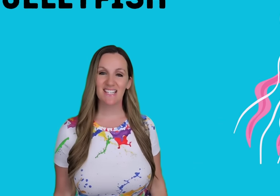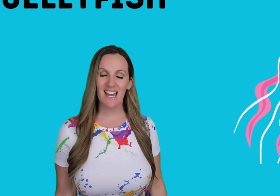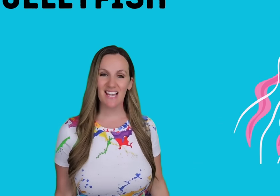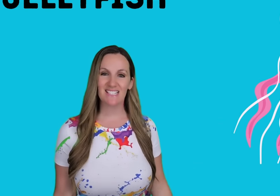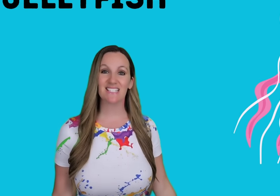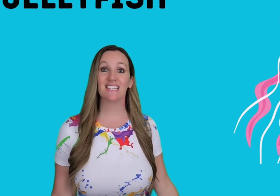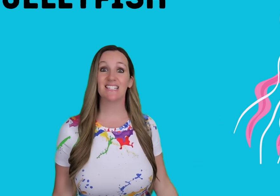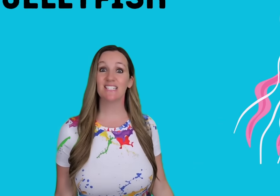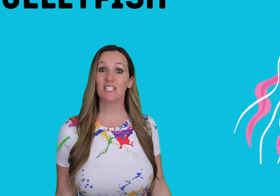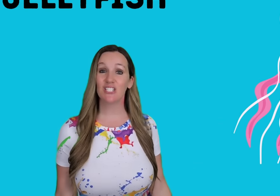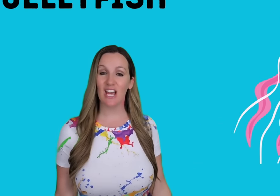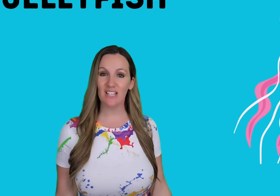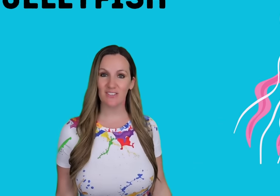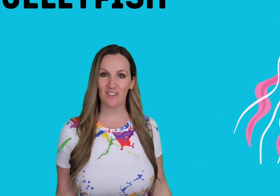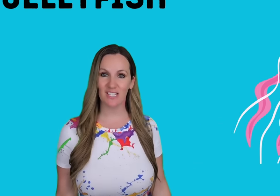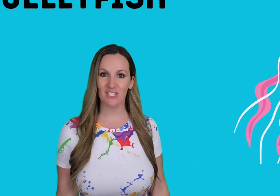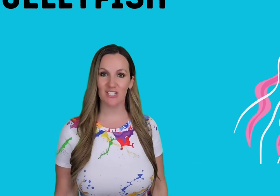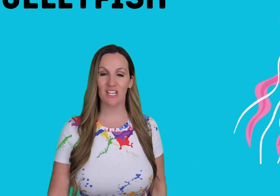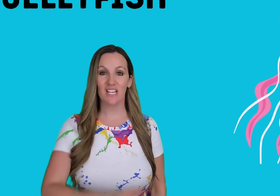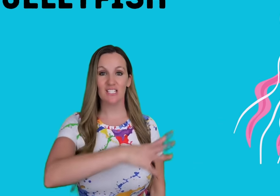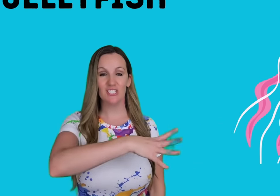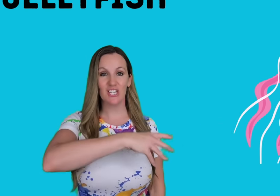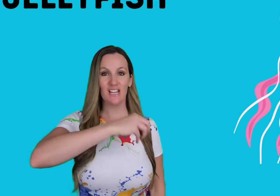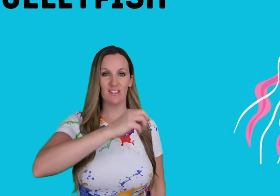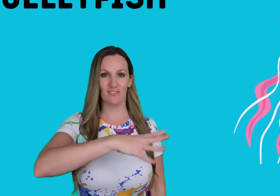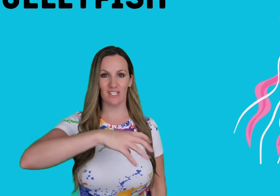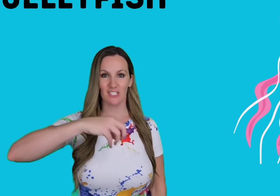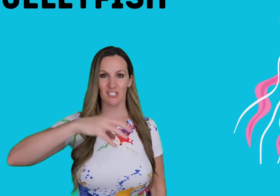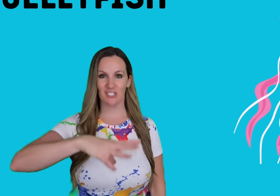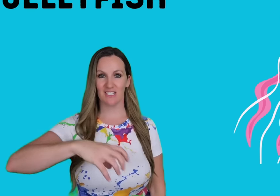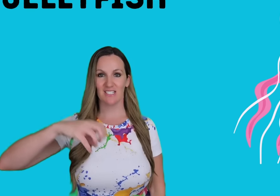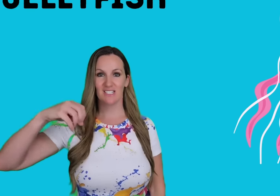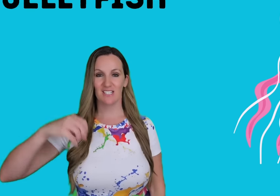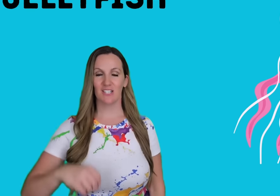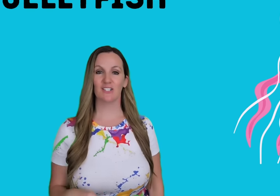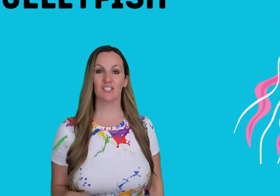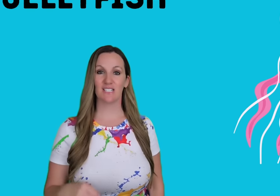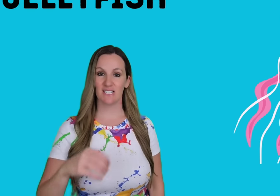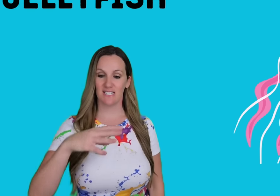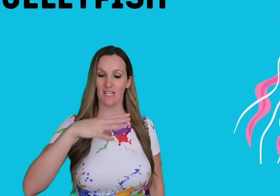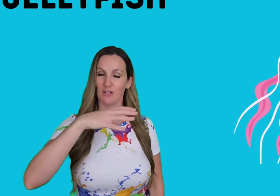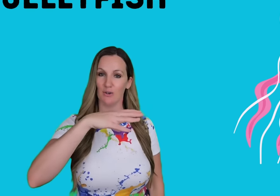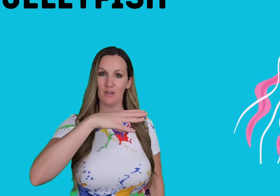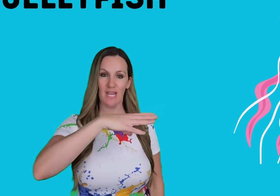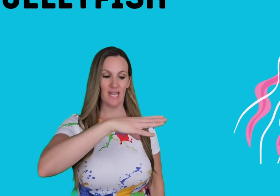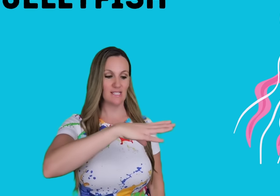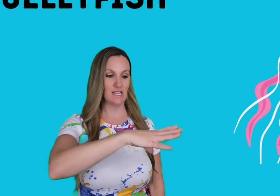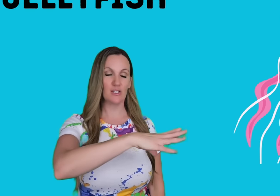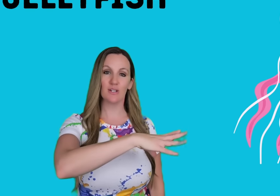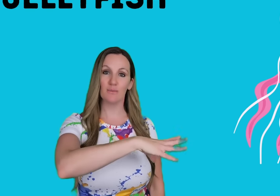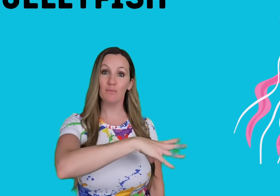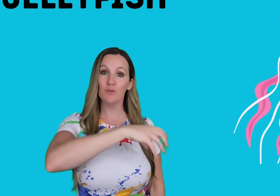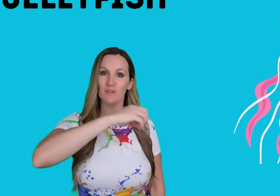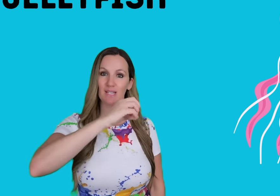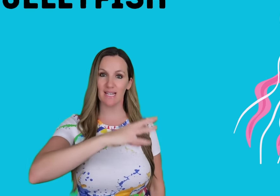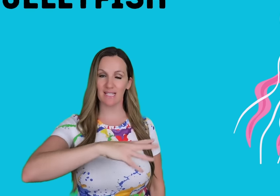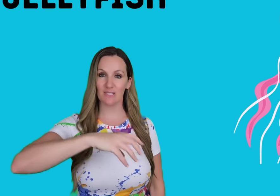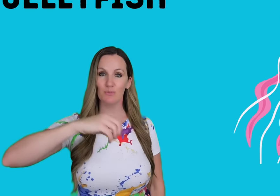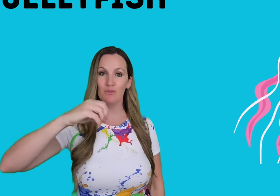Yes, it's a jellyfish. Jellyfish. You're just going to take your whole hand and you're going to move it like it's moving through